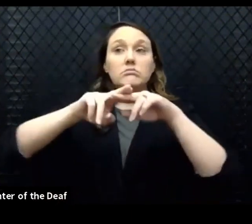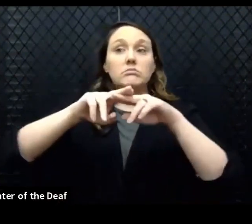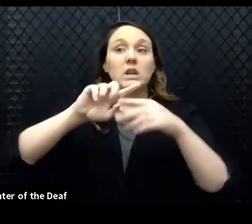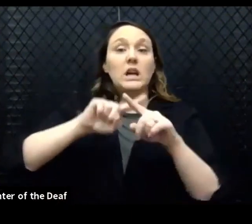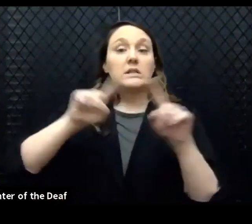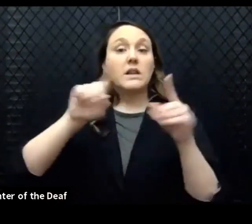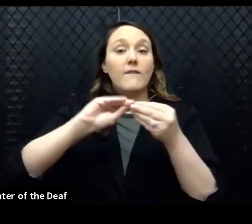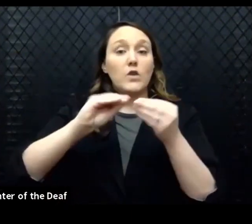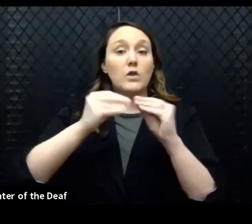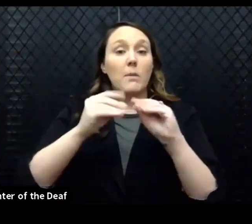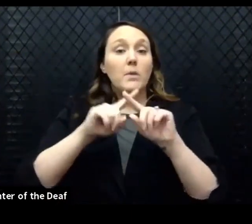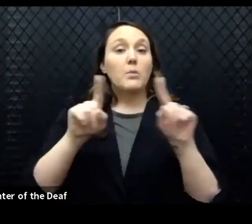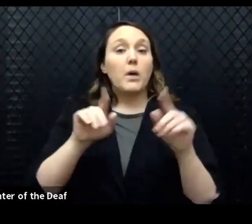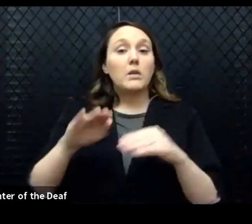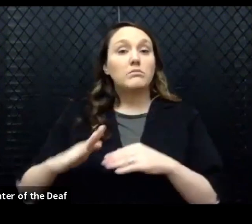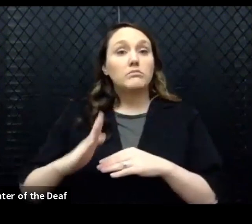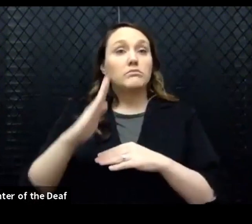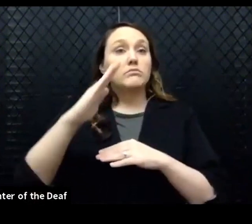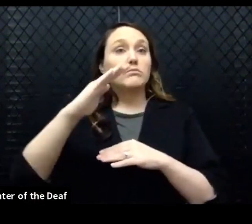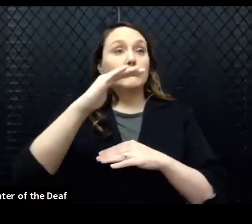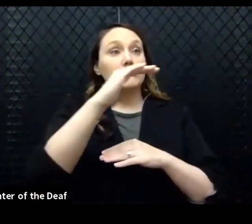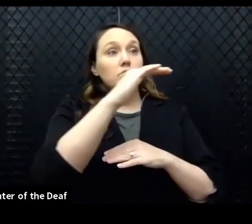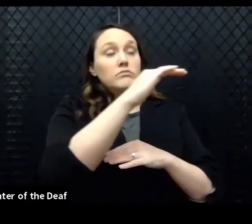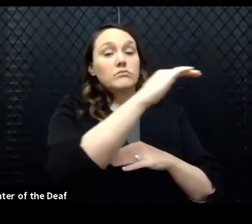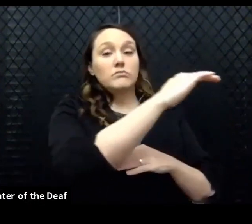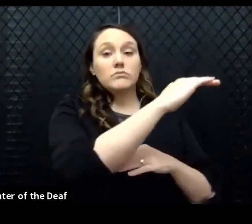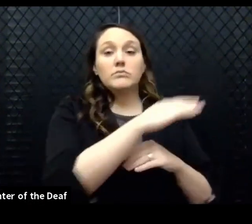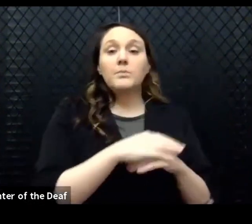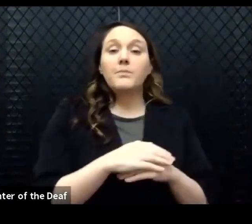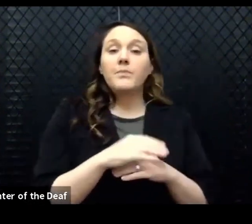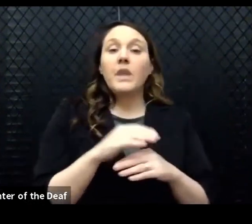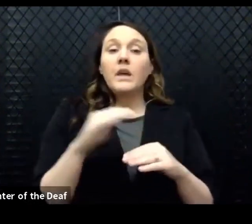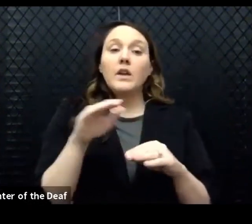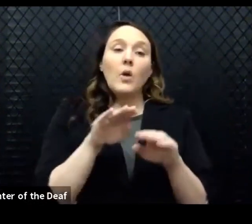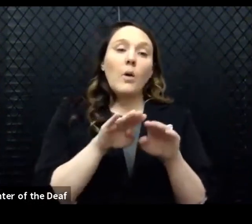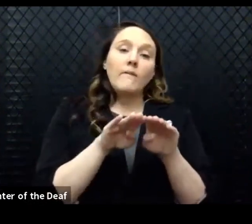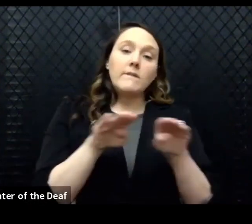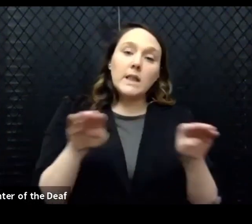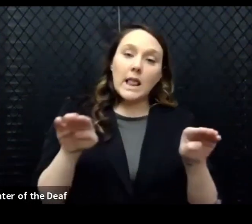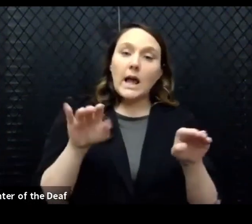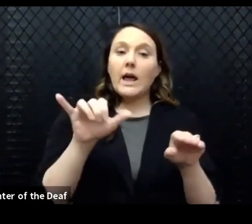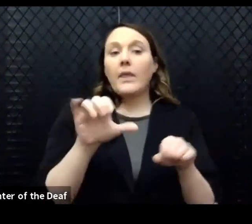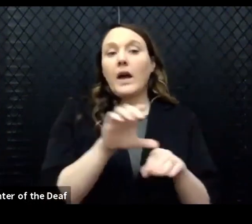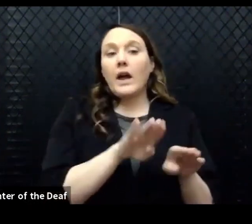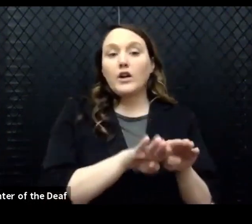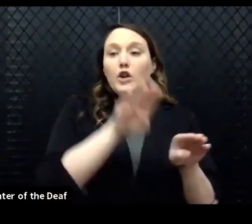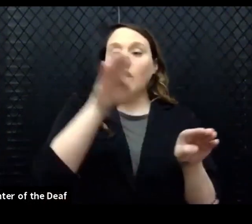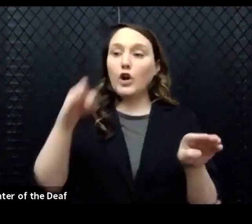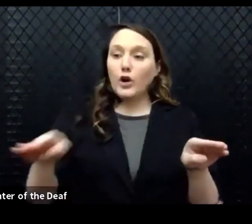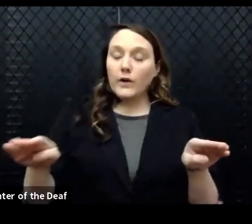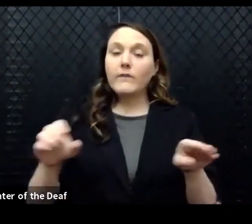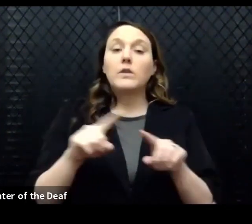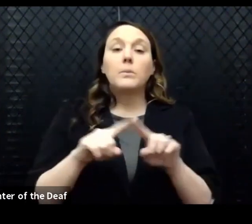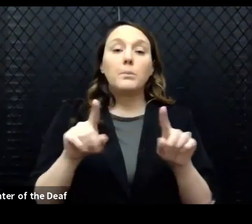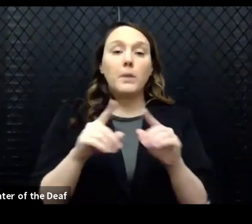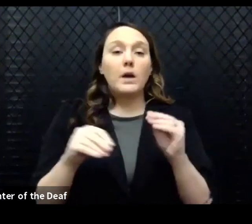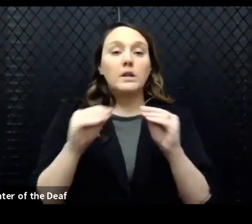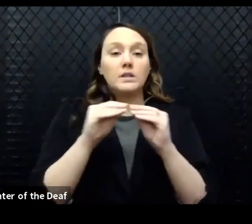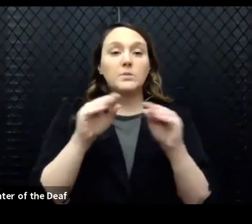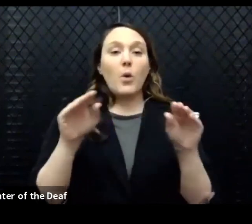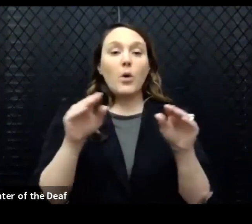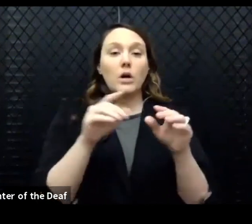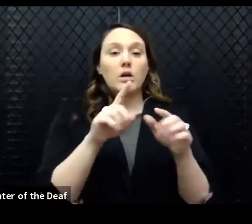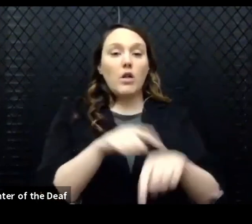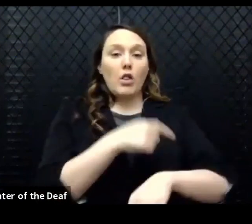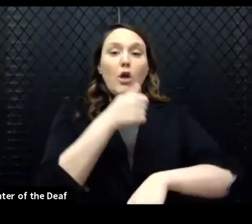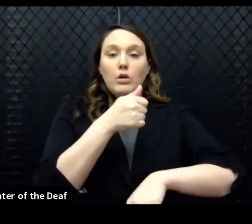kind of flat. So, we talked a lot about flattening the curve, but we're also kind of broadening the curve. So we expect it just to stay up there.